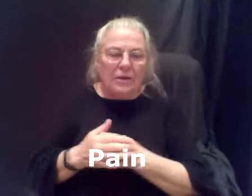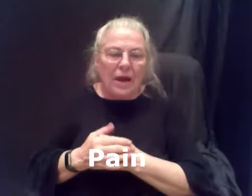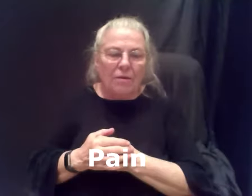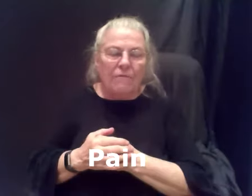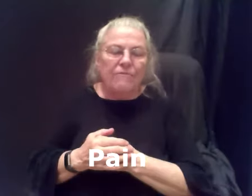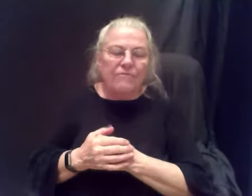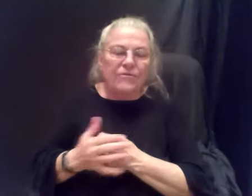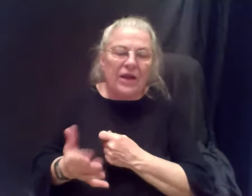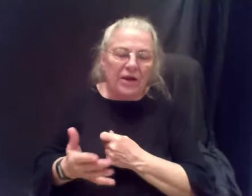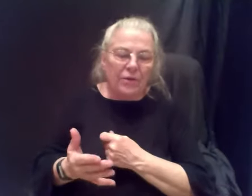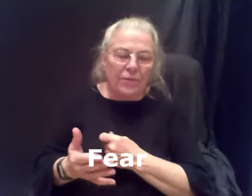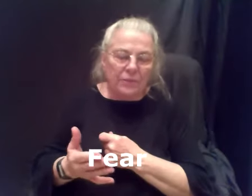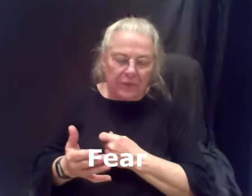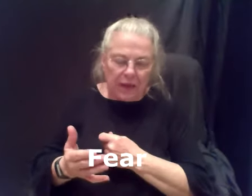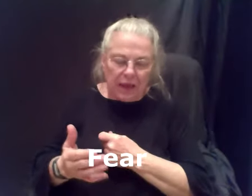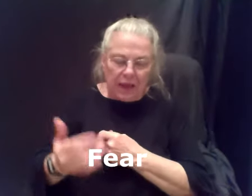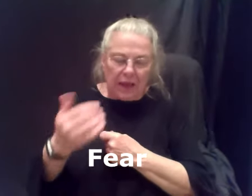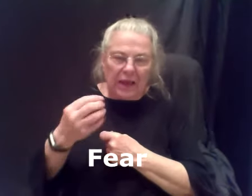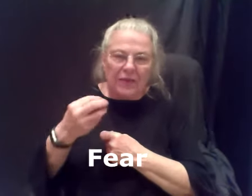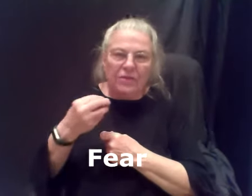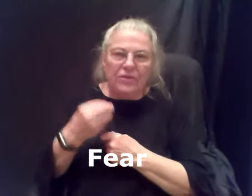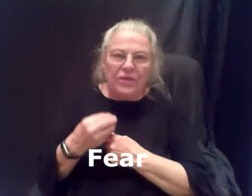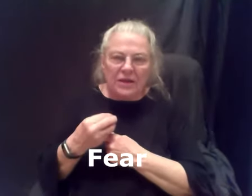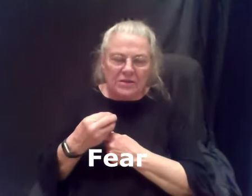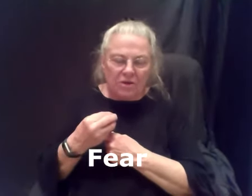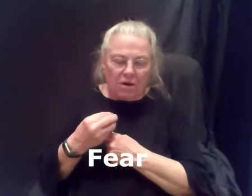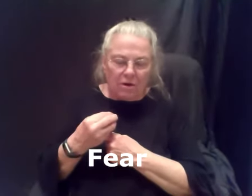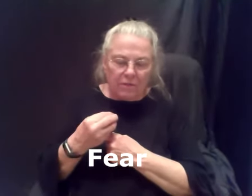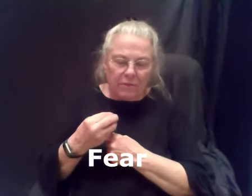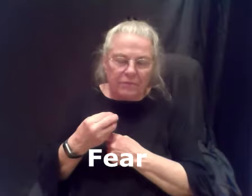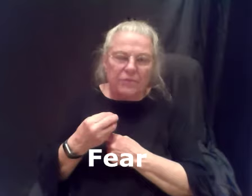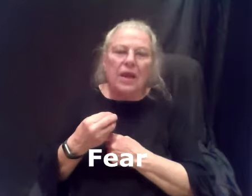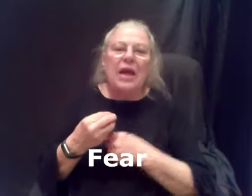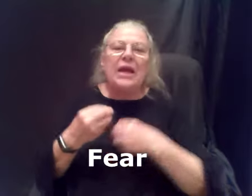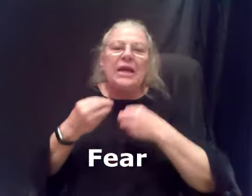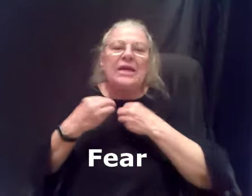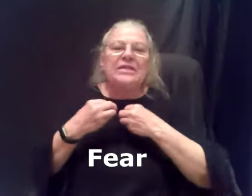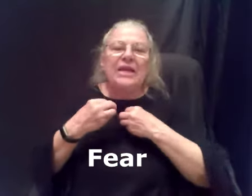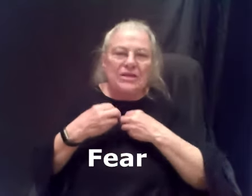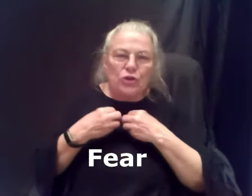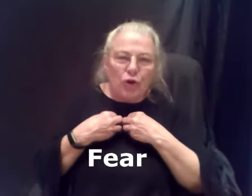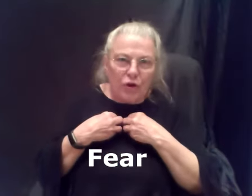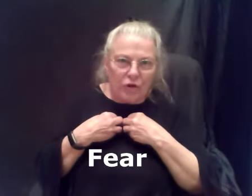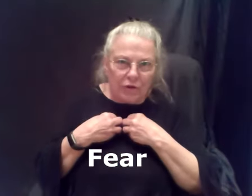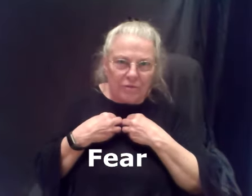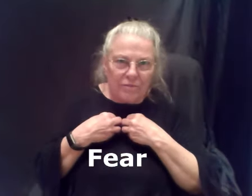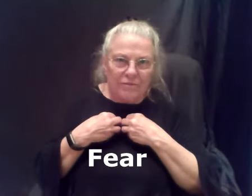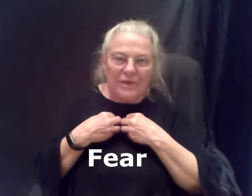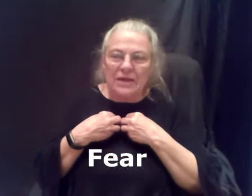Now, fear in this song is an internal. It's